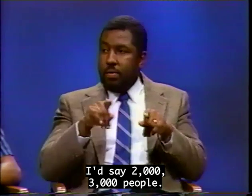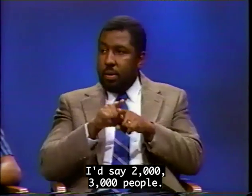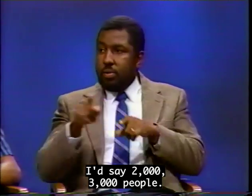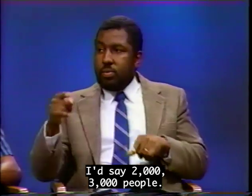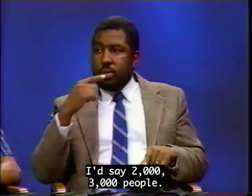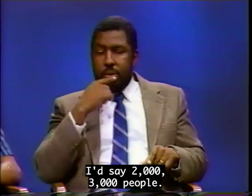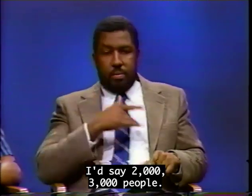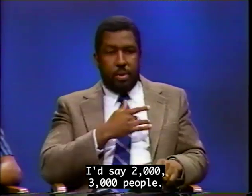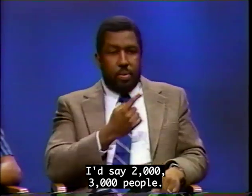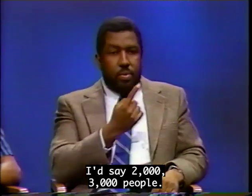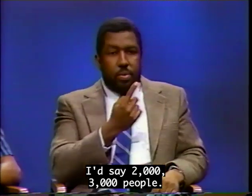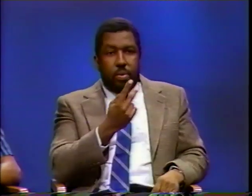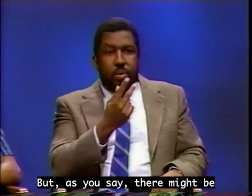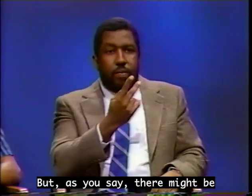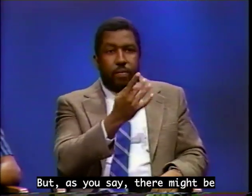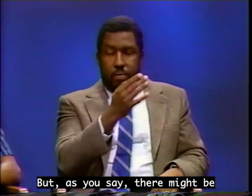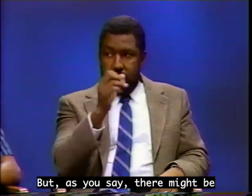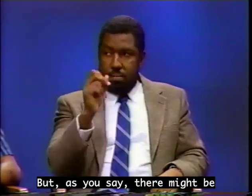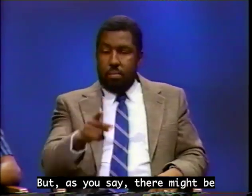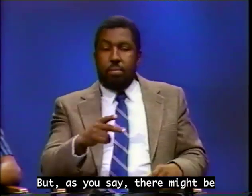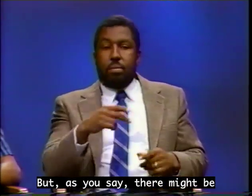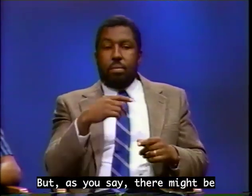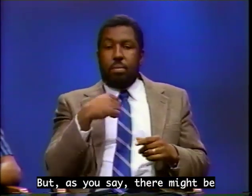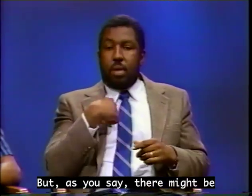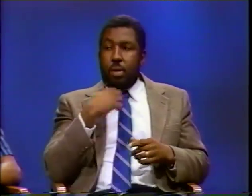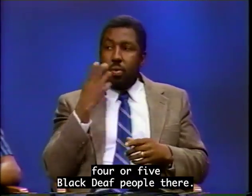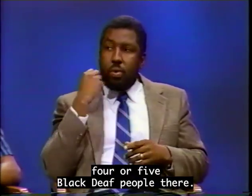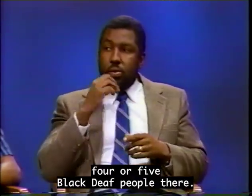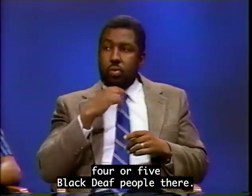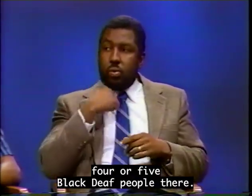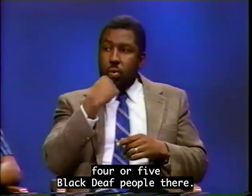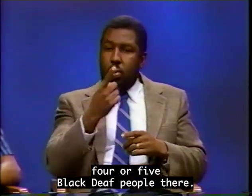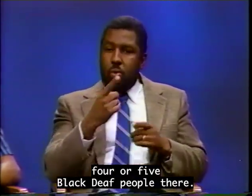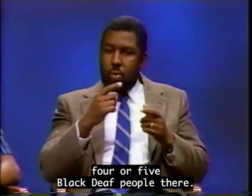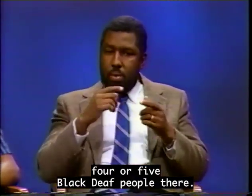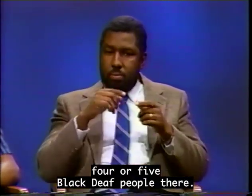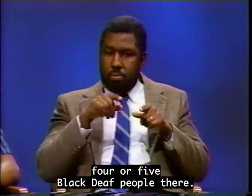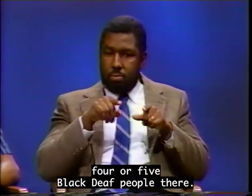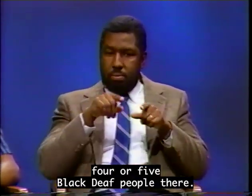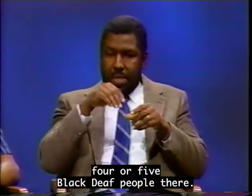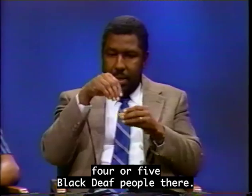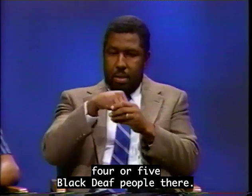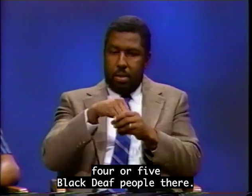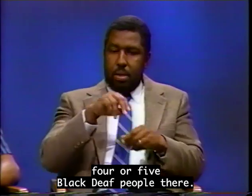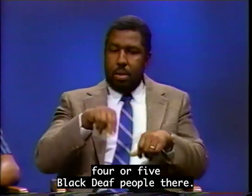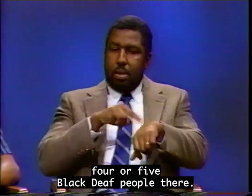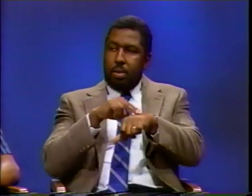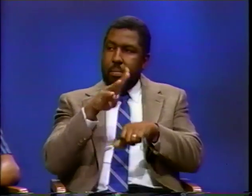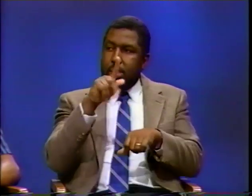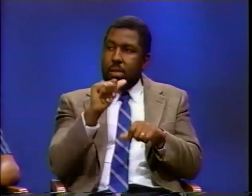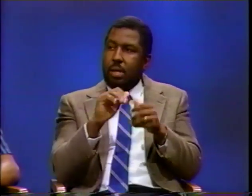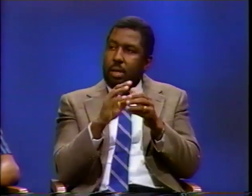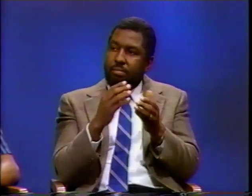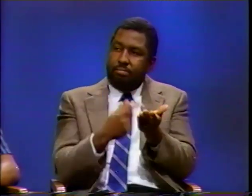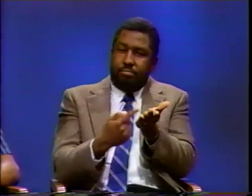people. But they're, like, as you say, there might be four or five black deaf people there.